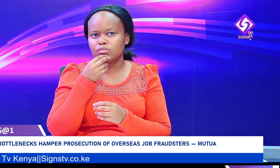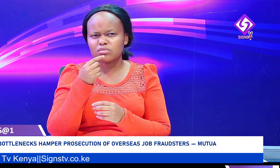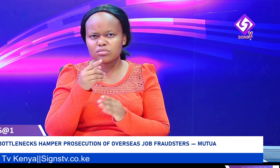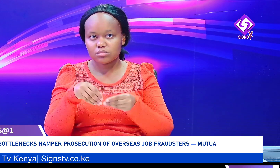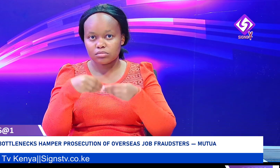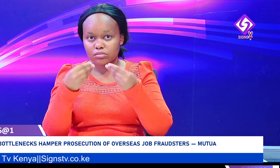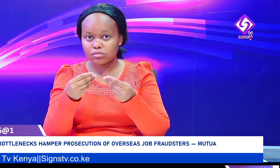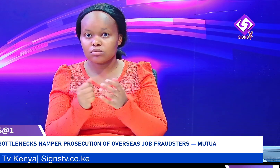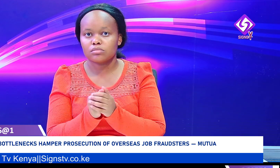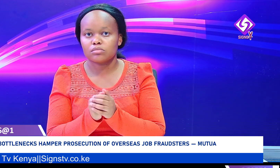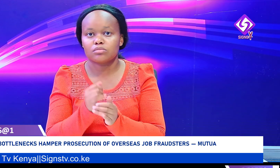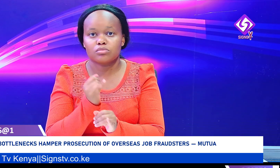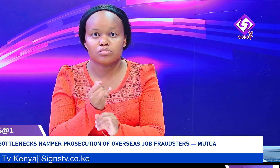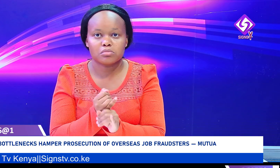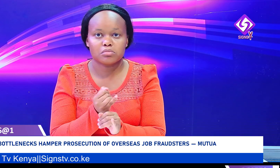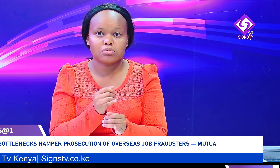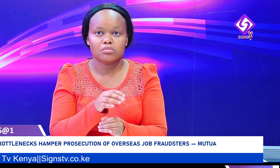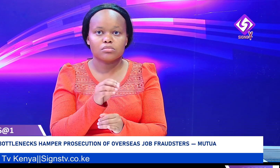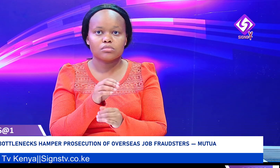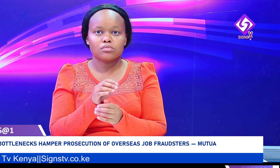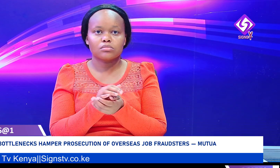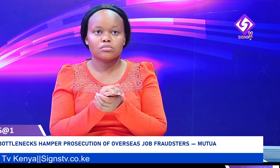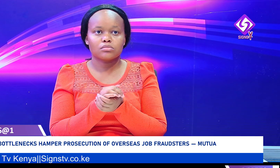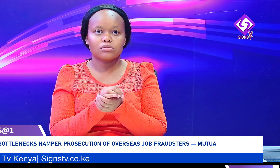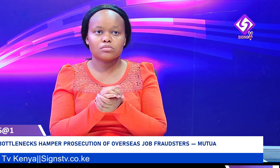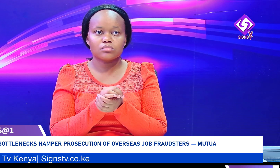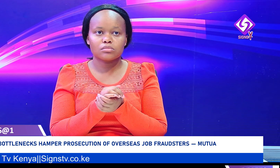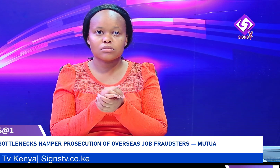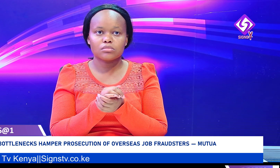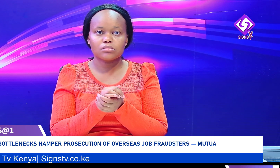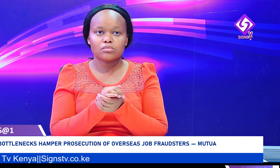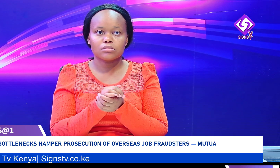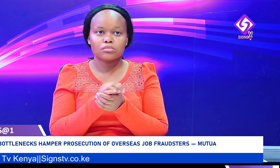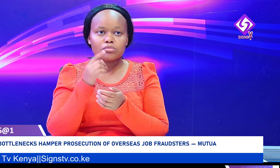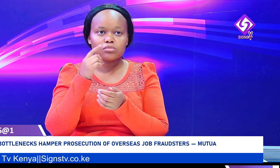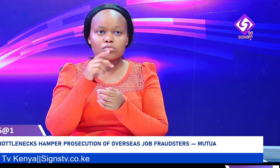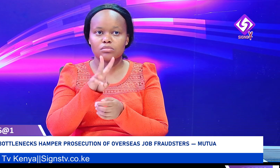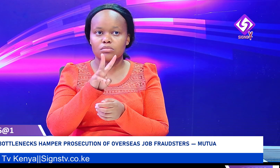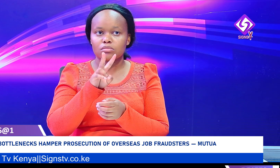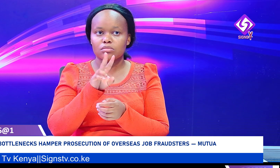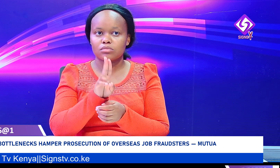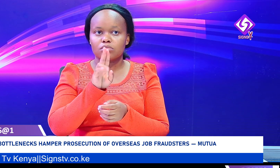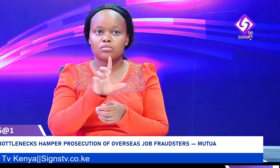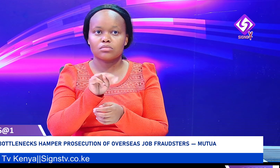as alarming given the scale of job-related fraud targeting vulnerable job seekers.